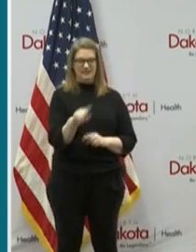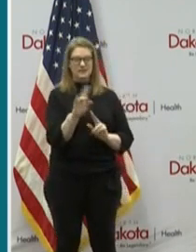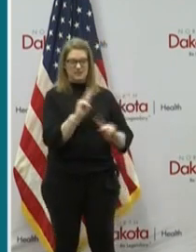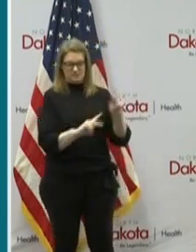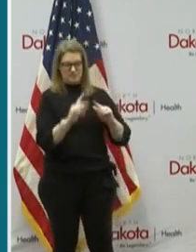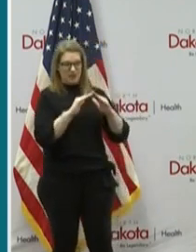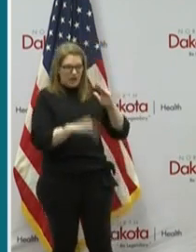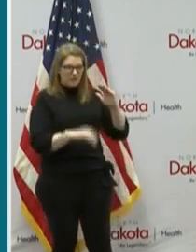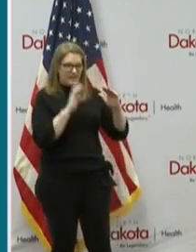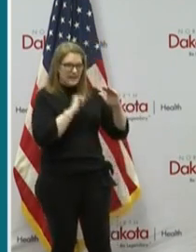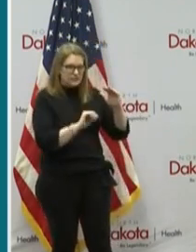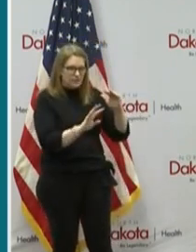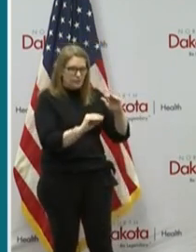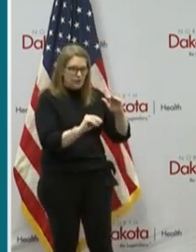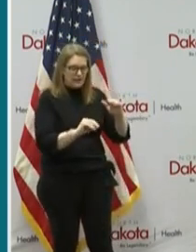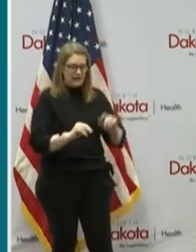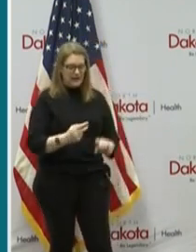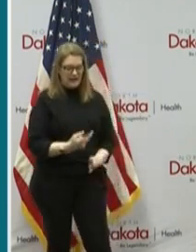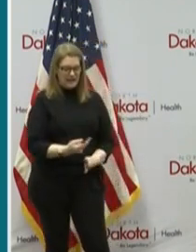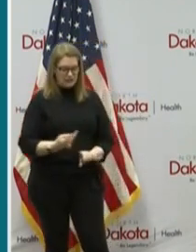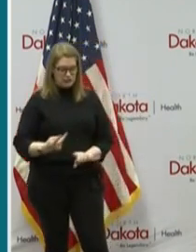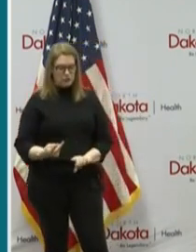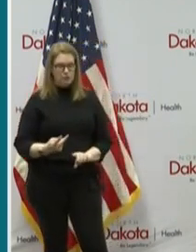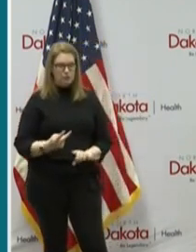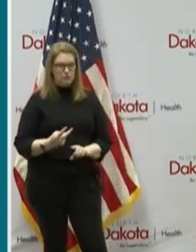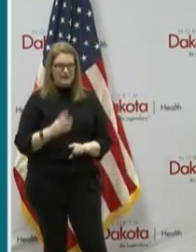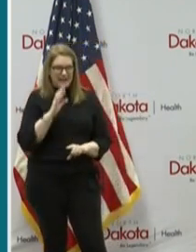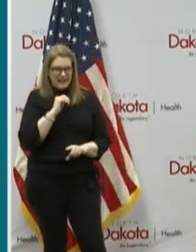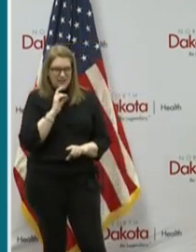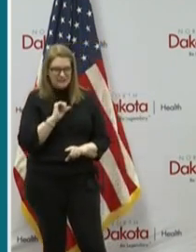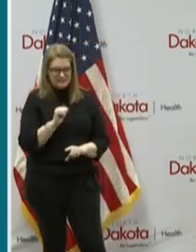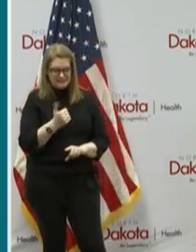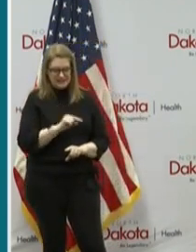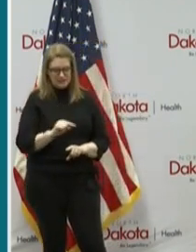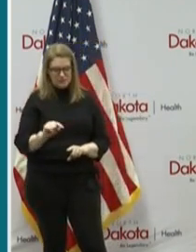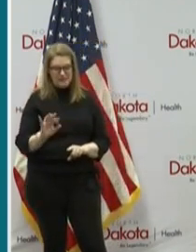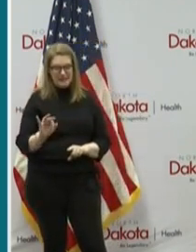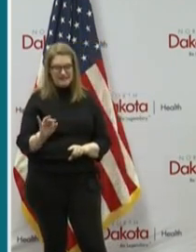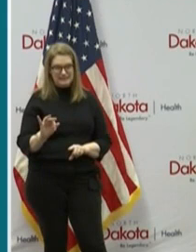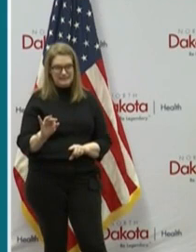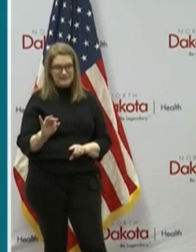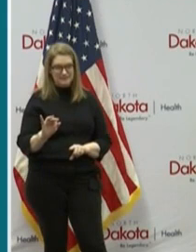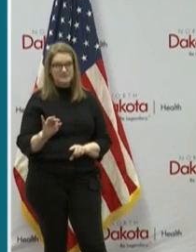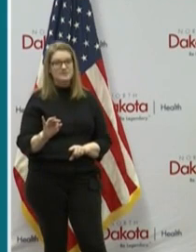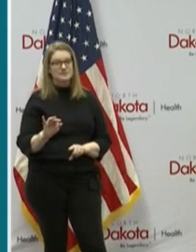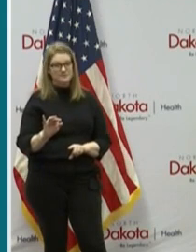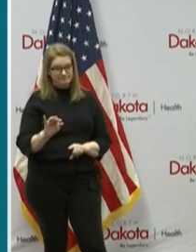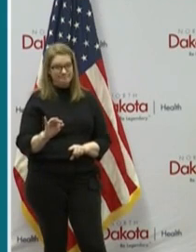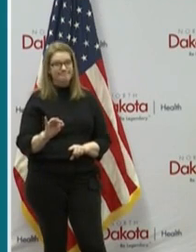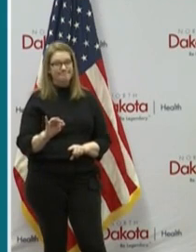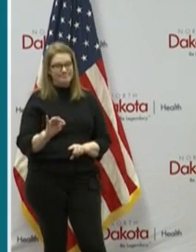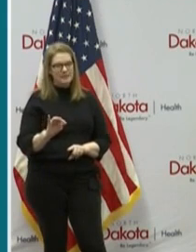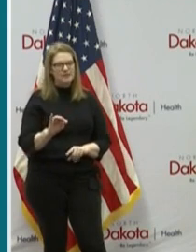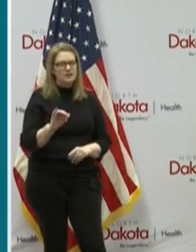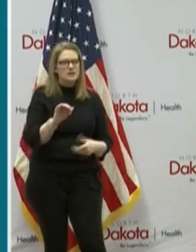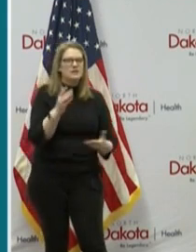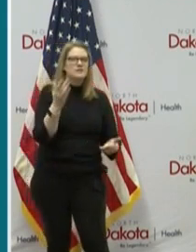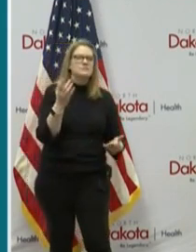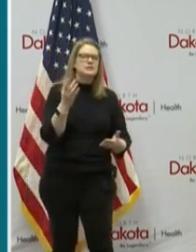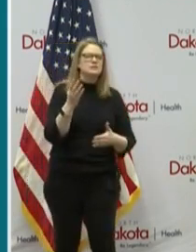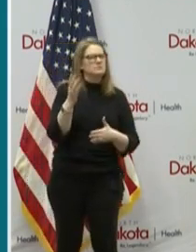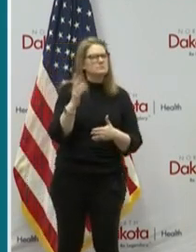40, and 2 of them were between ages 10 and 19. So again, while there may be a belief that this